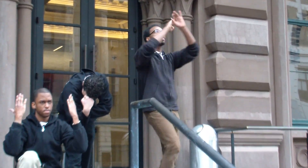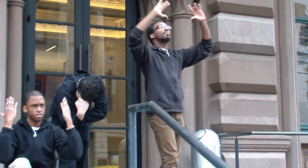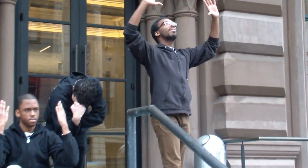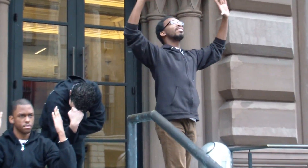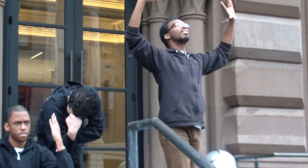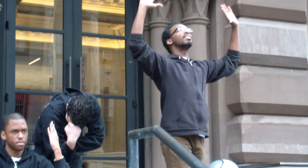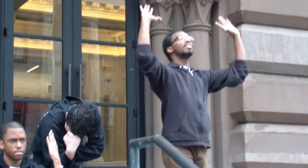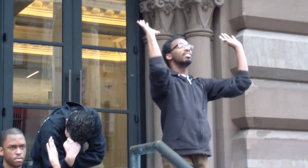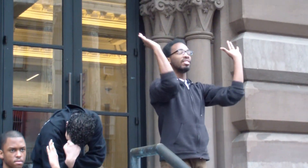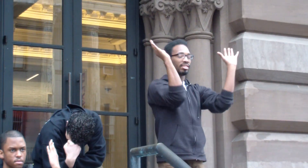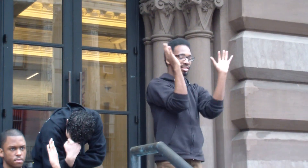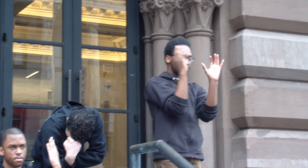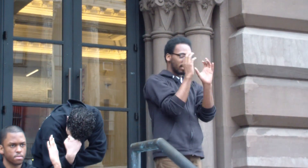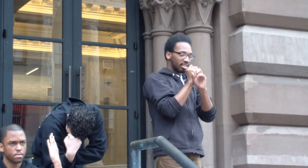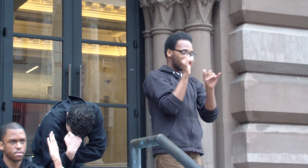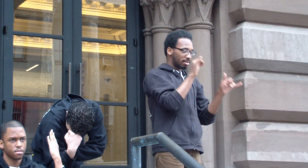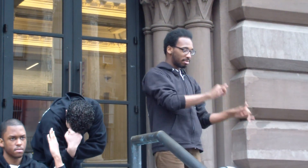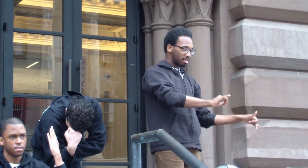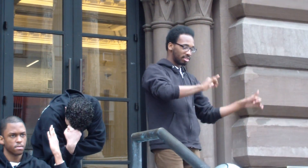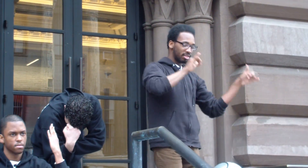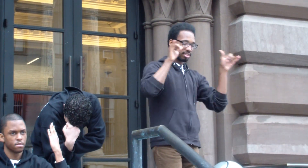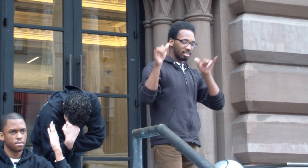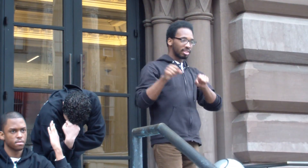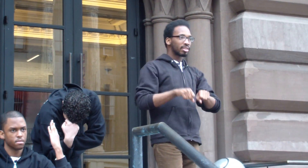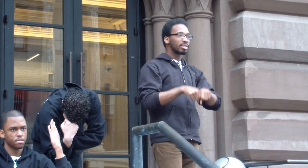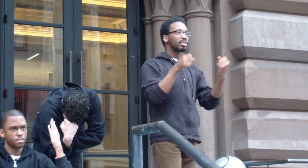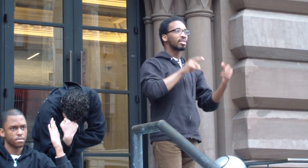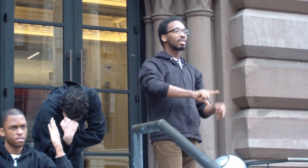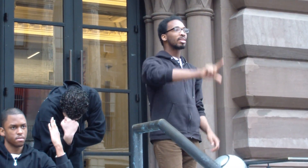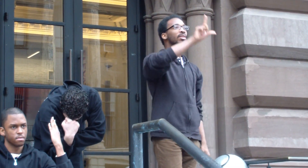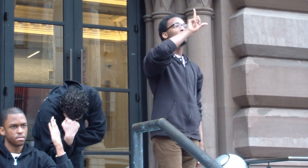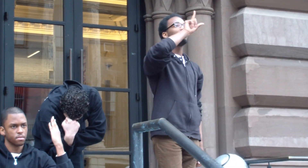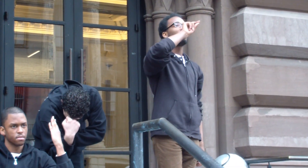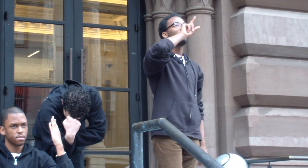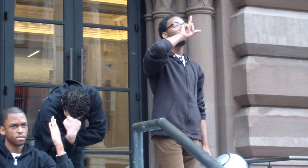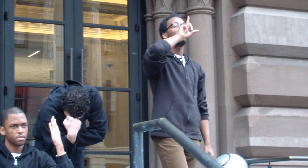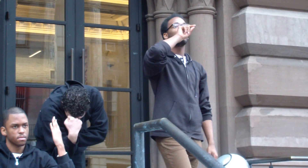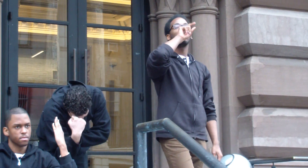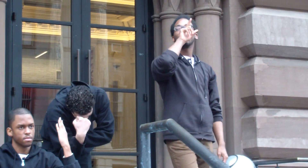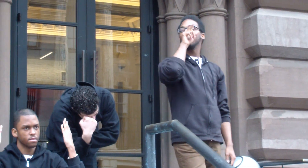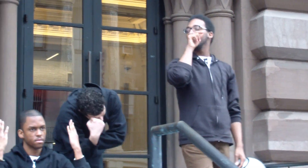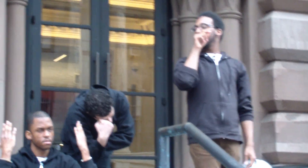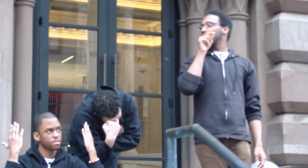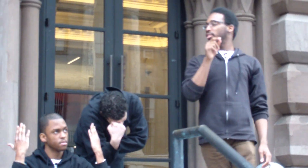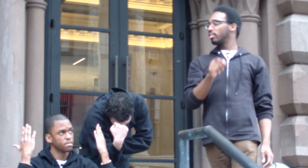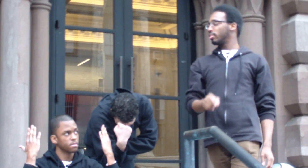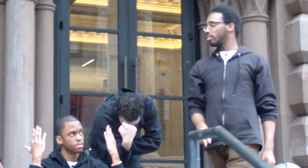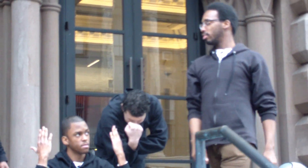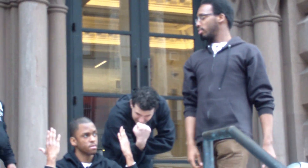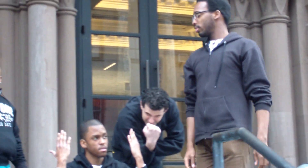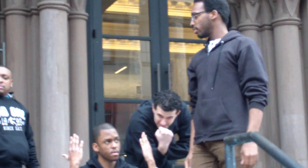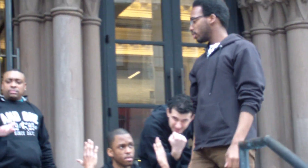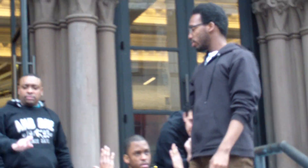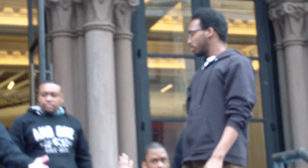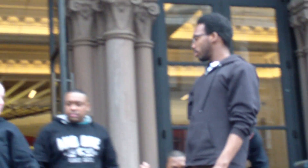Hold fast to dreams, for when dreams die, life is a broken-winged bird.